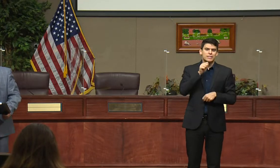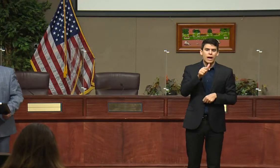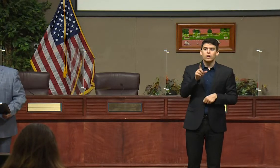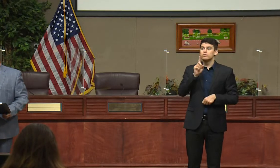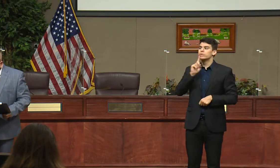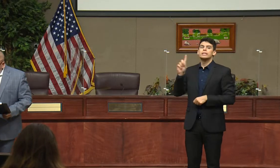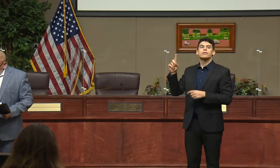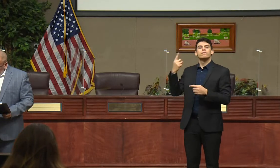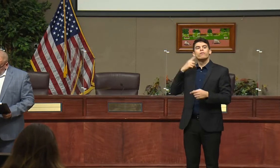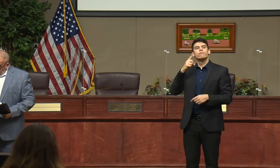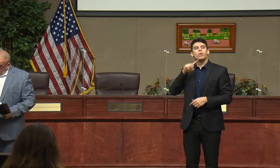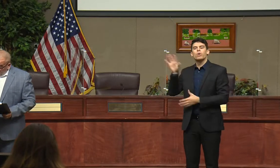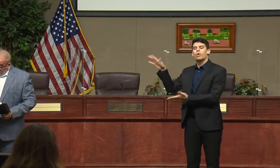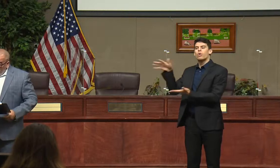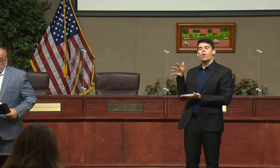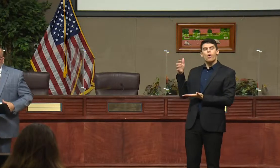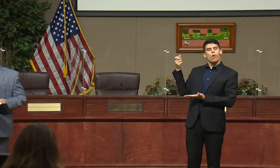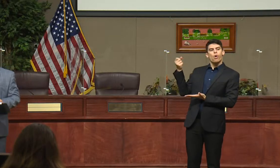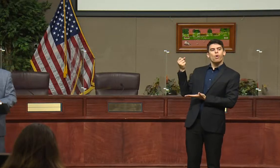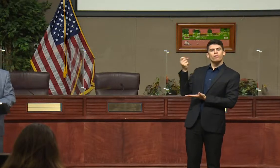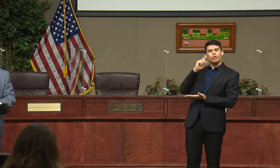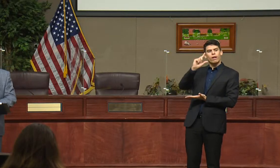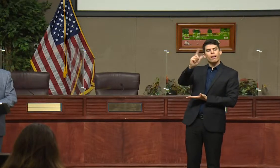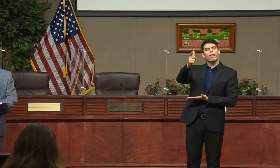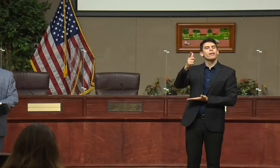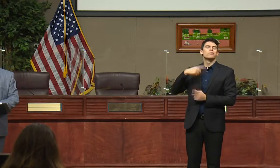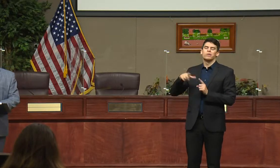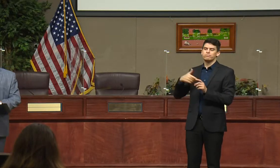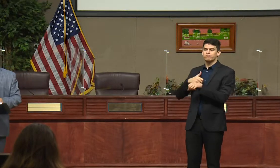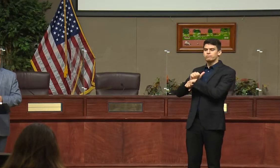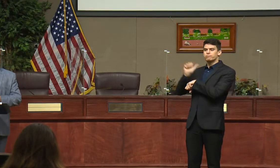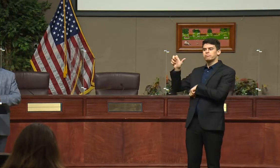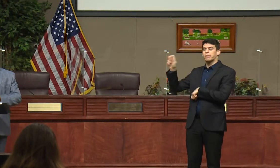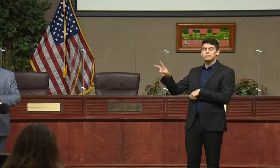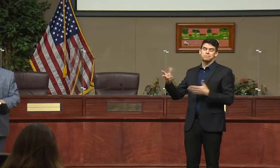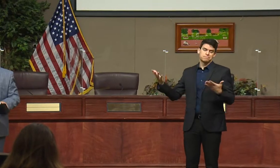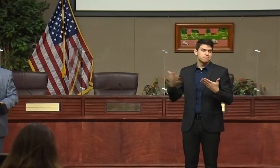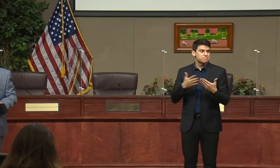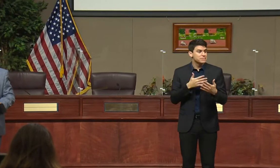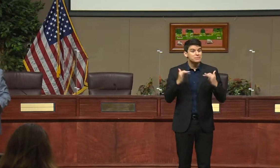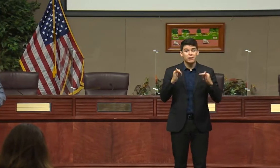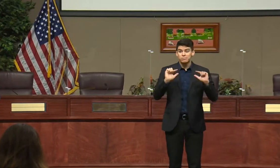for further activities. With that, I will answer any questions that you may have. Thank you.